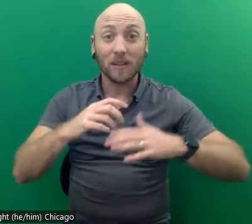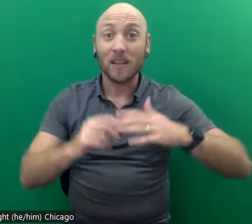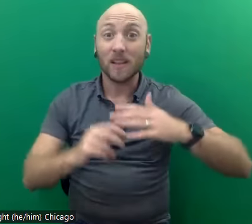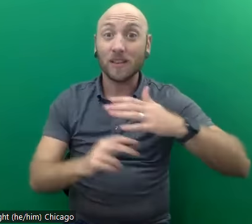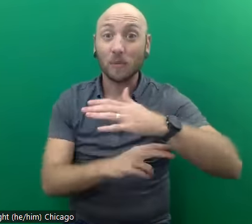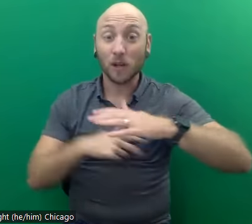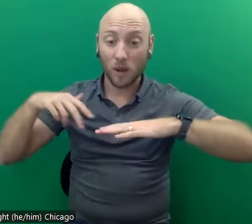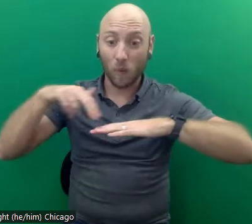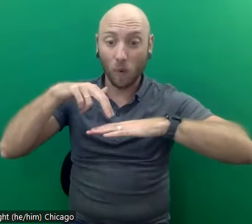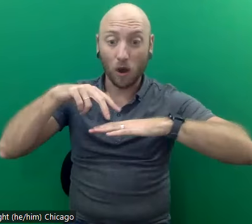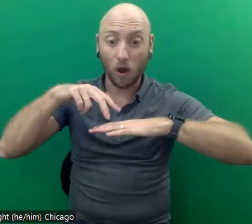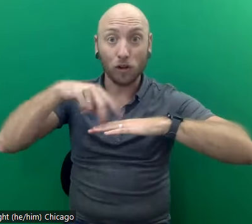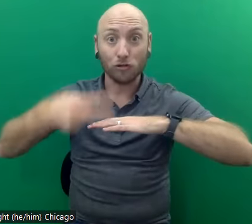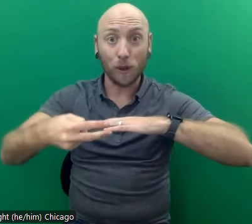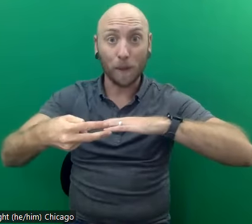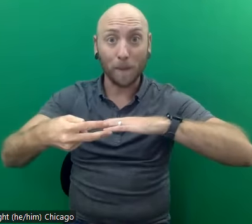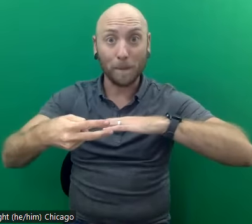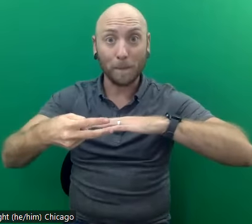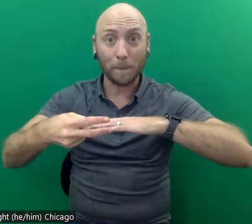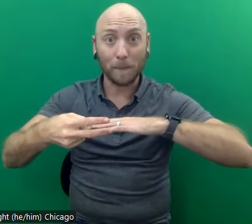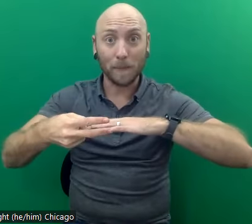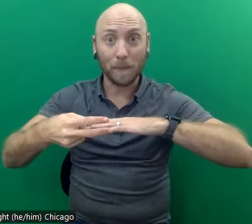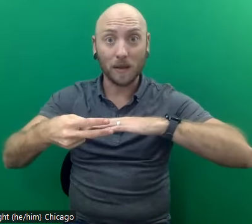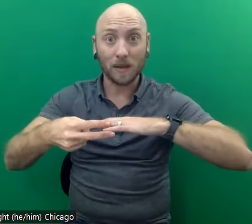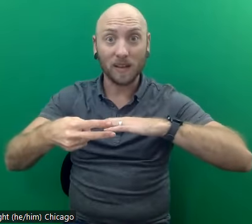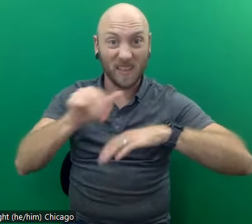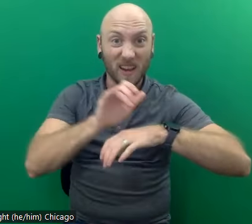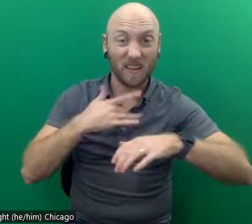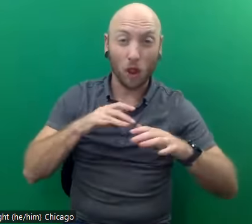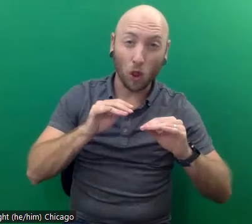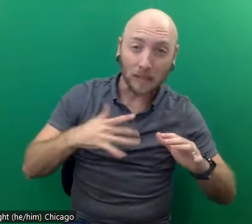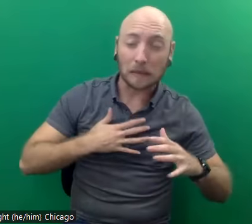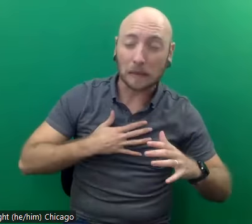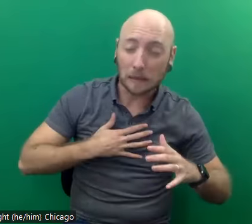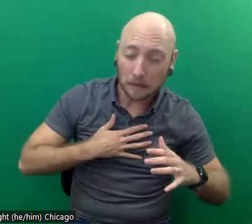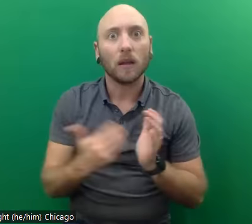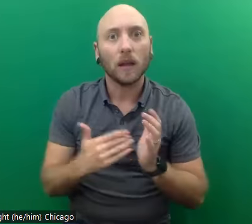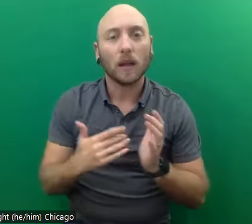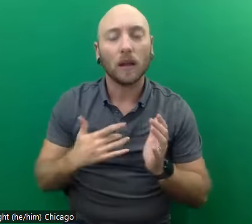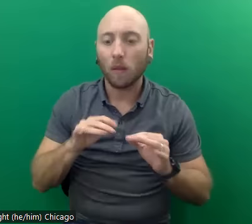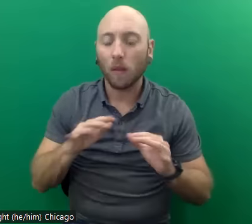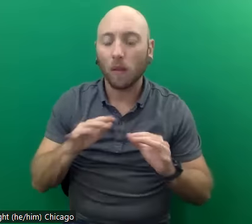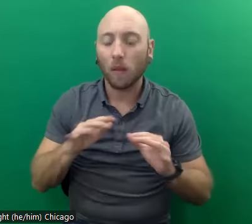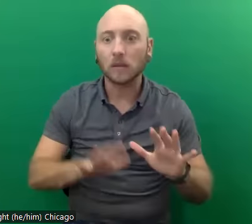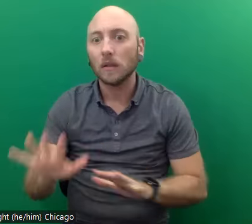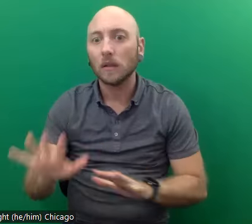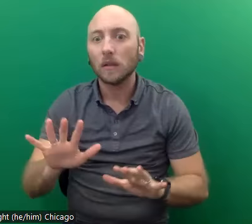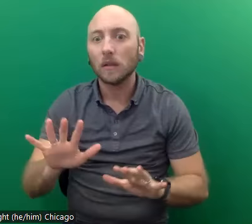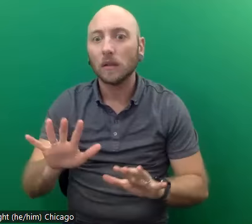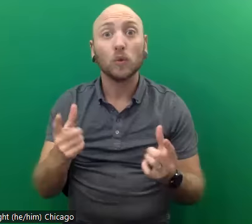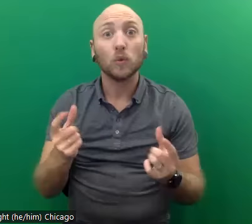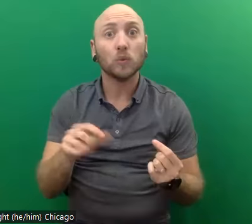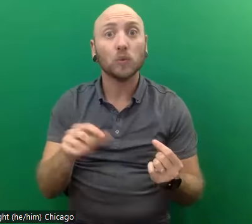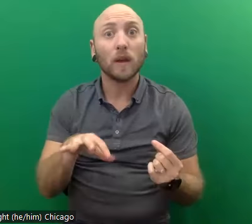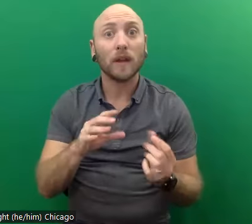felt lost and I didn't know what to do. So I picked up a meeting book and I found a meeting on Hope